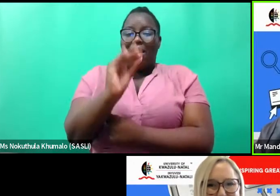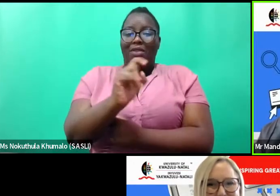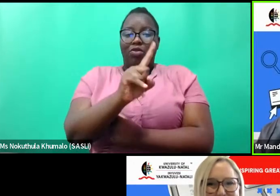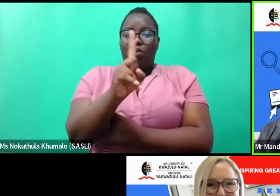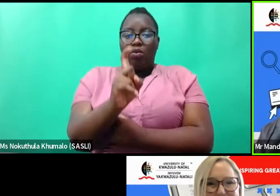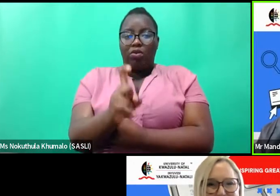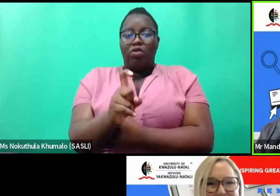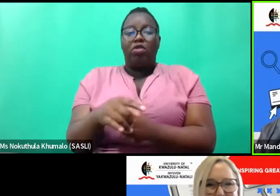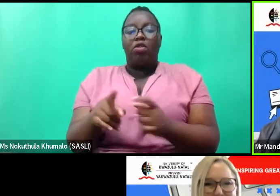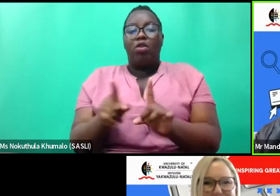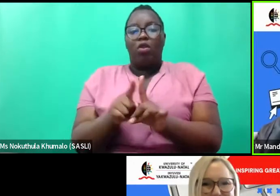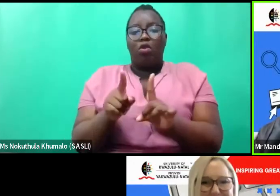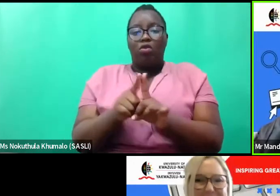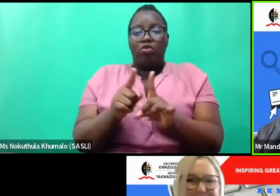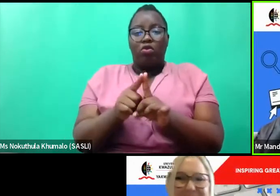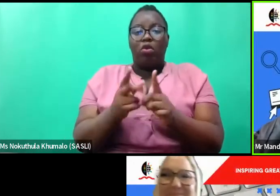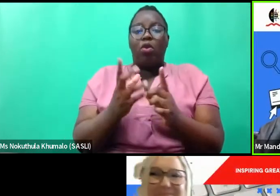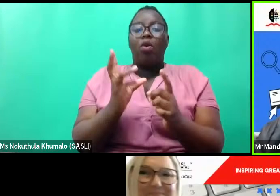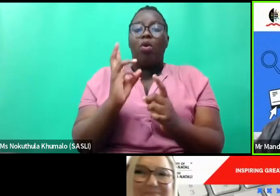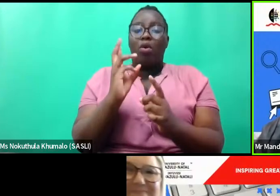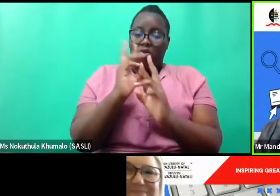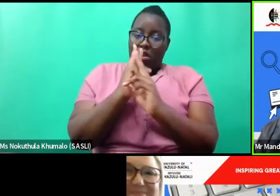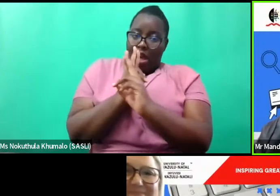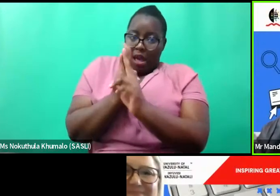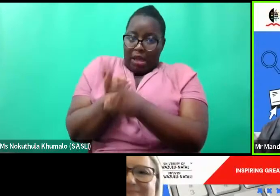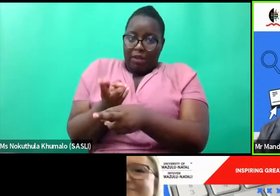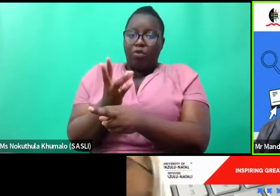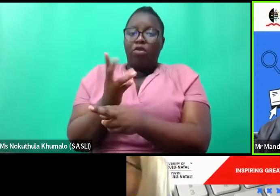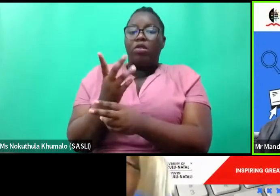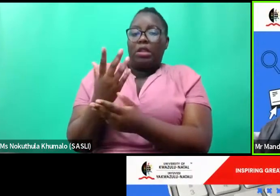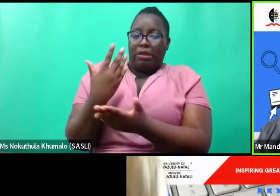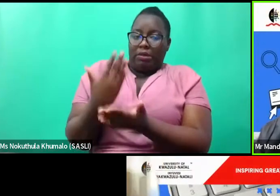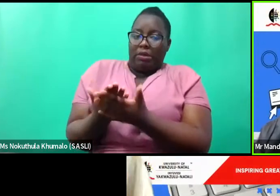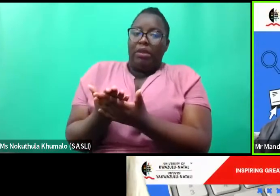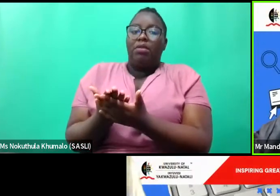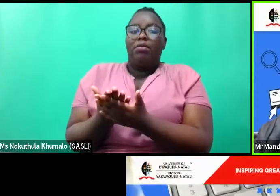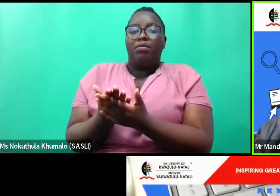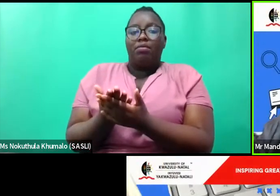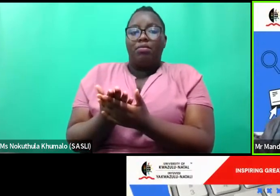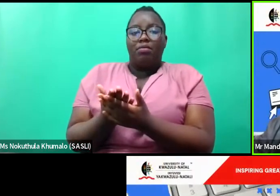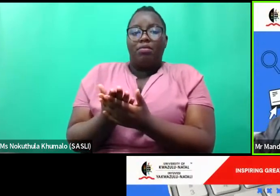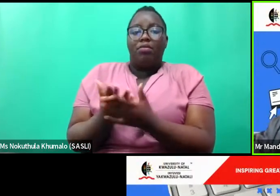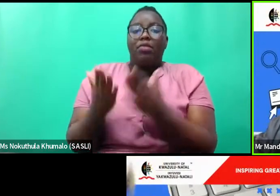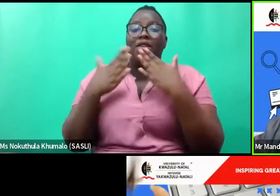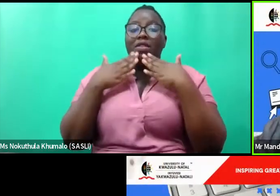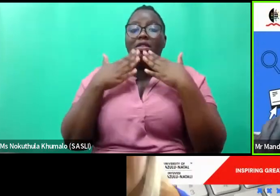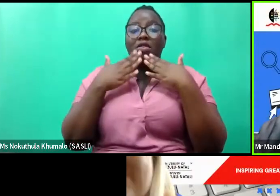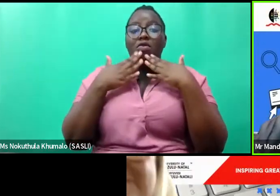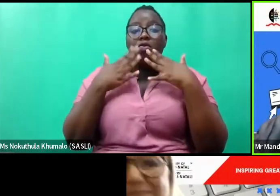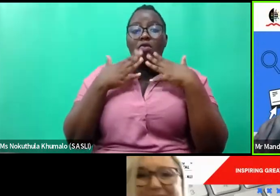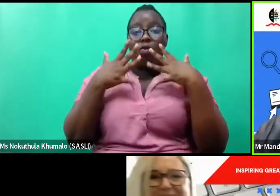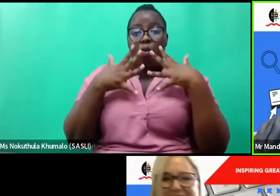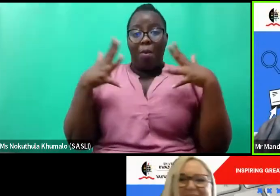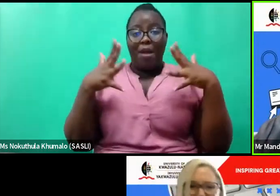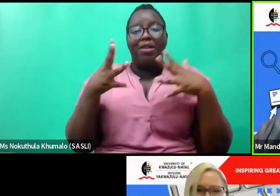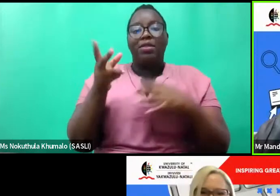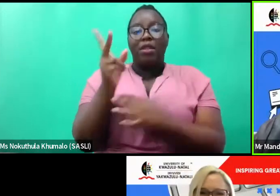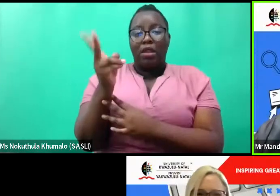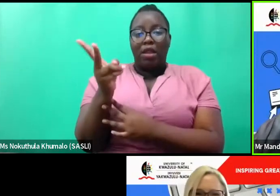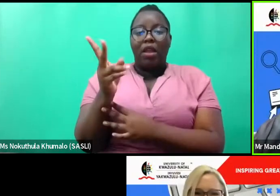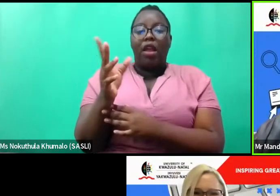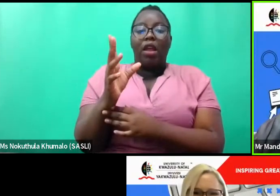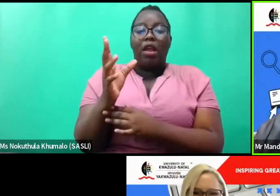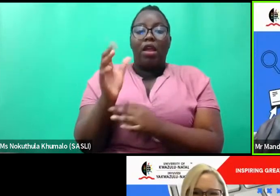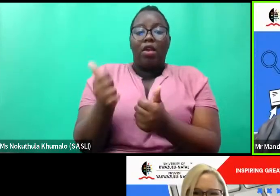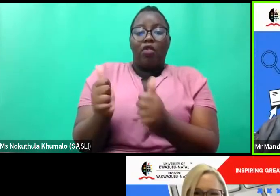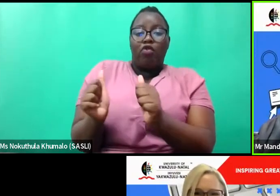then they can be responded to from there. Thank you very much once again, colleagues, for